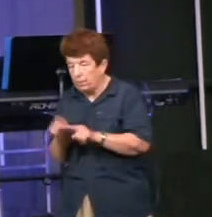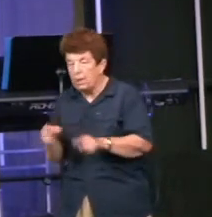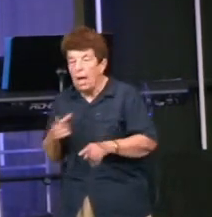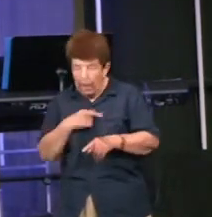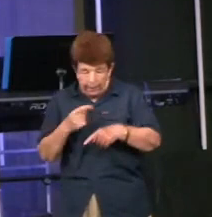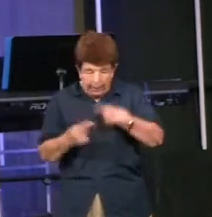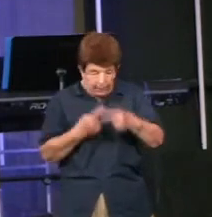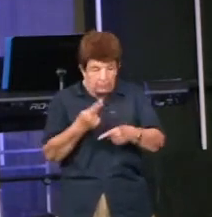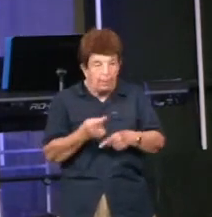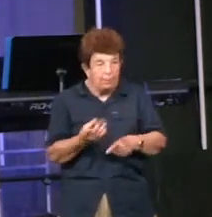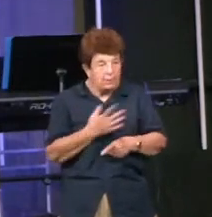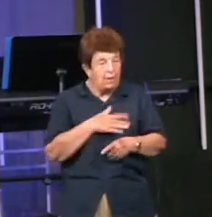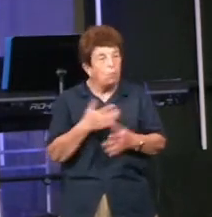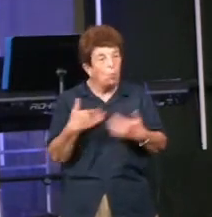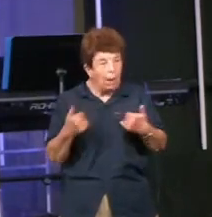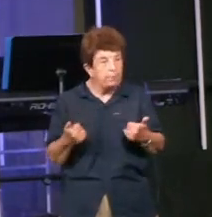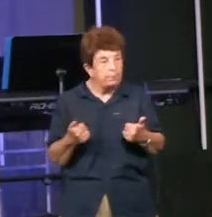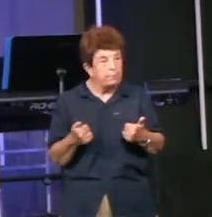describe myself pretty well.